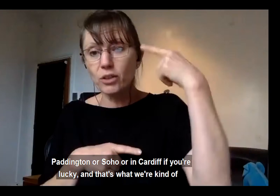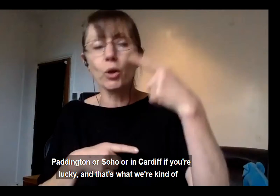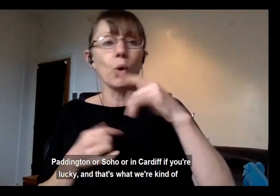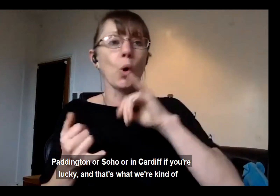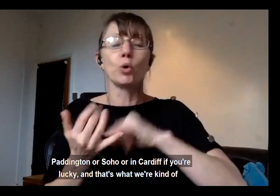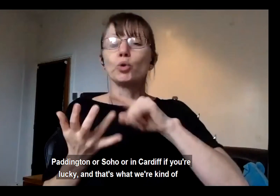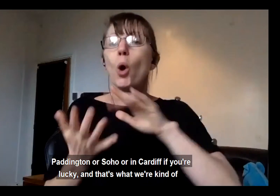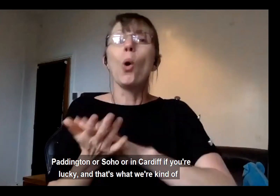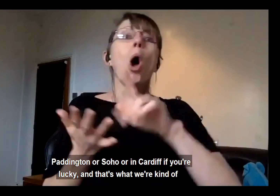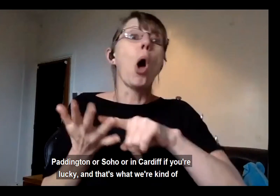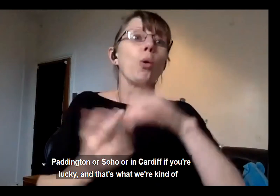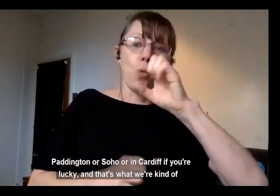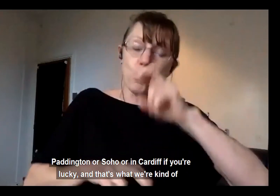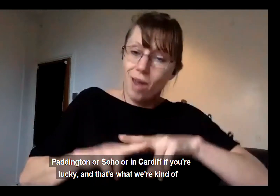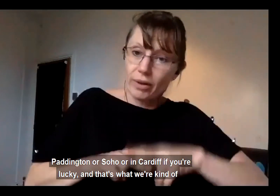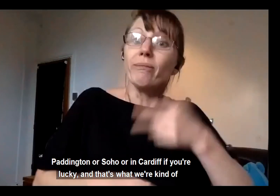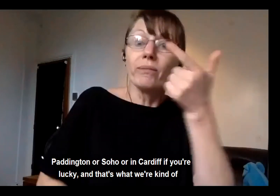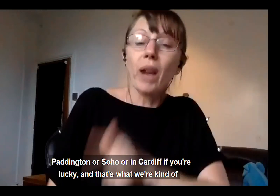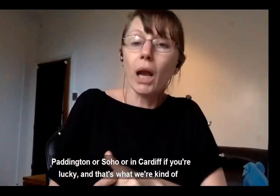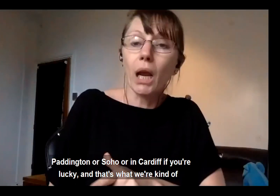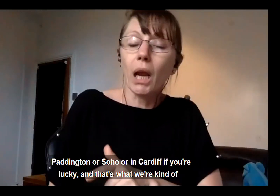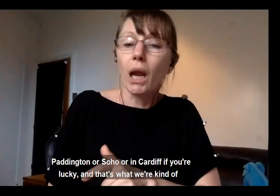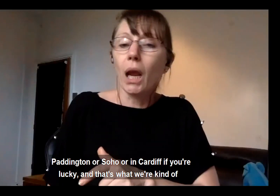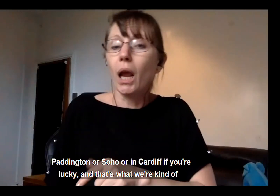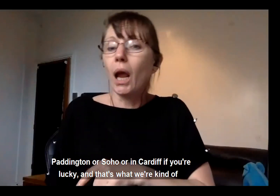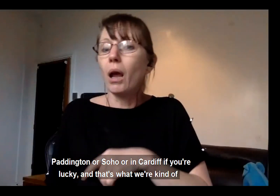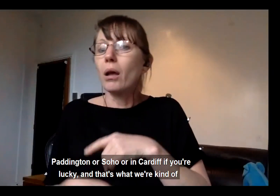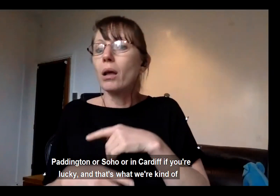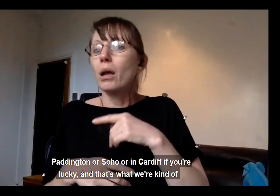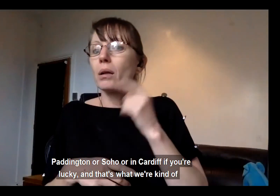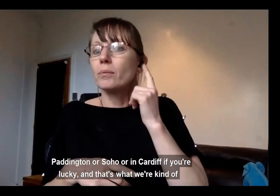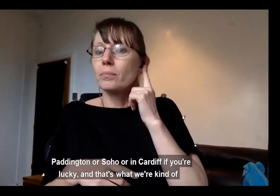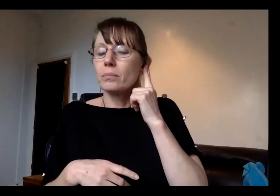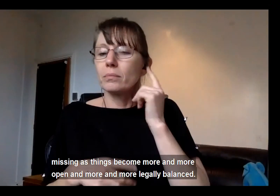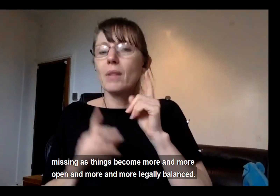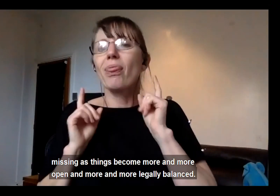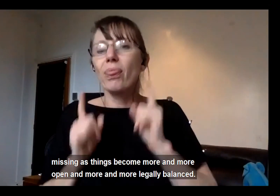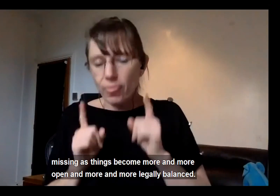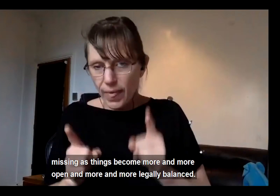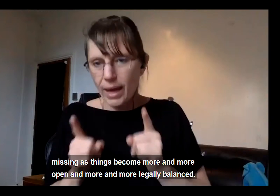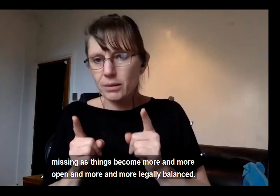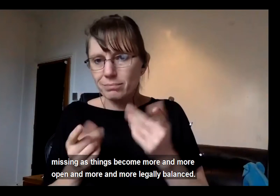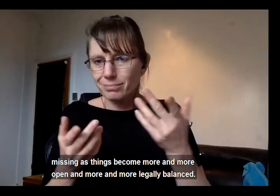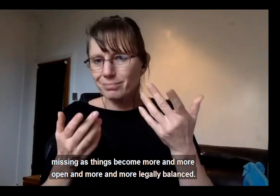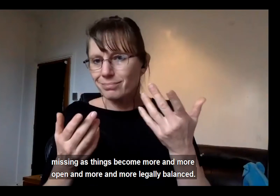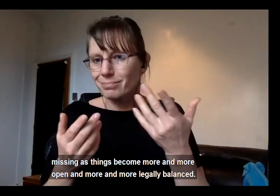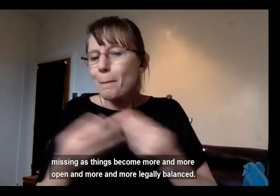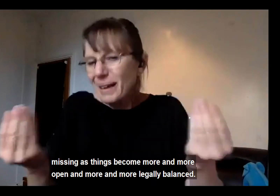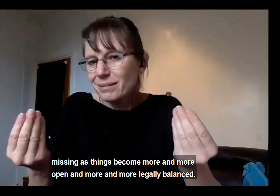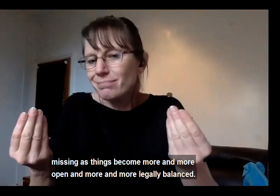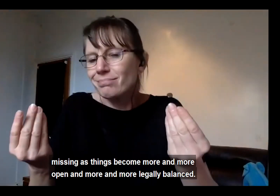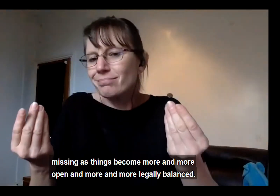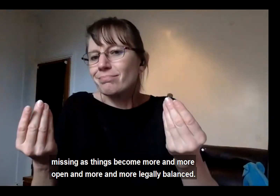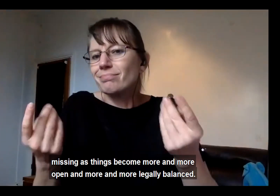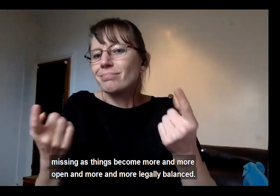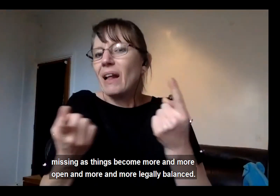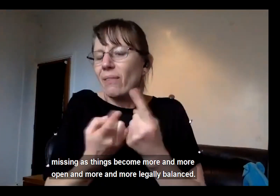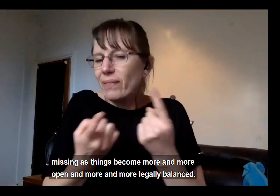in Cardiff if you're lucky. And that's what we're kind of missing as things become more and